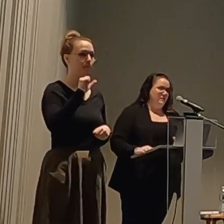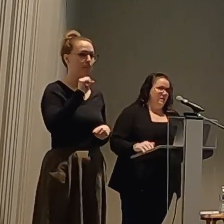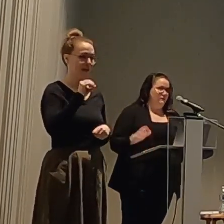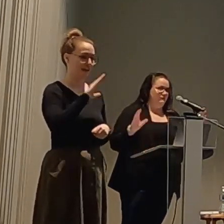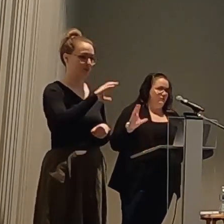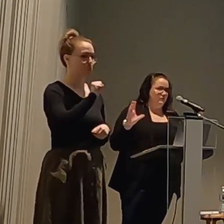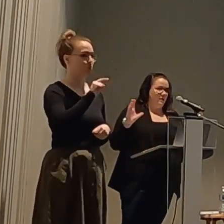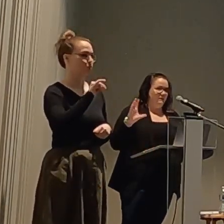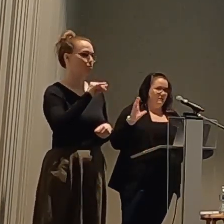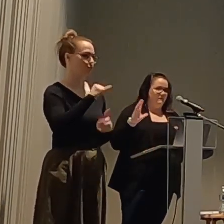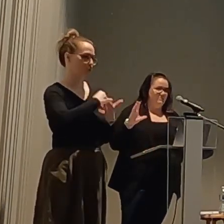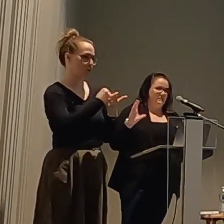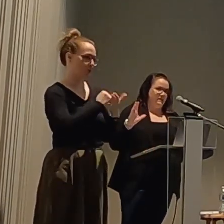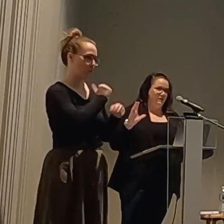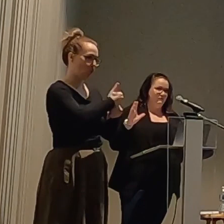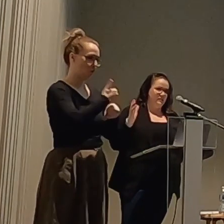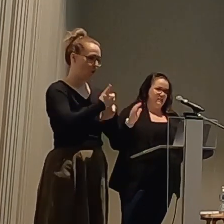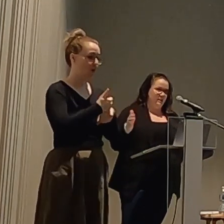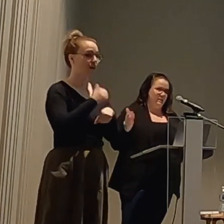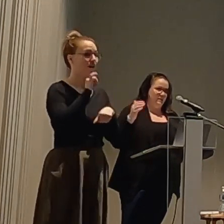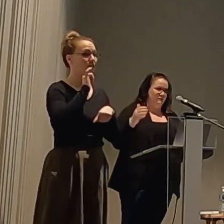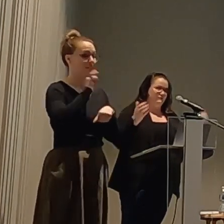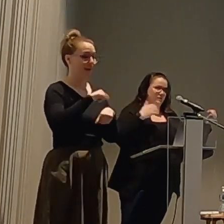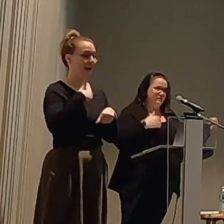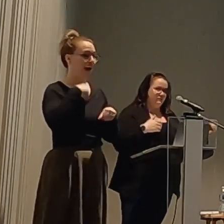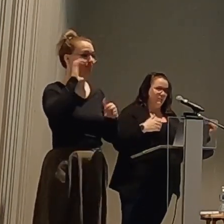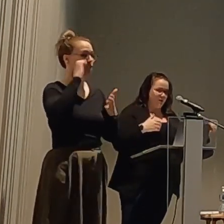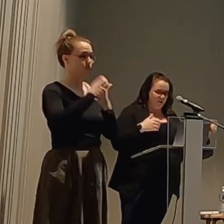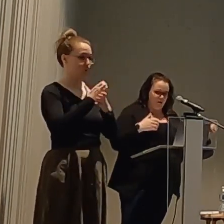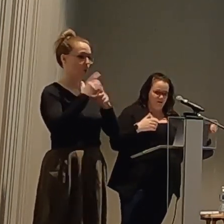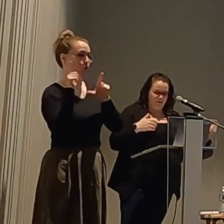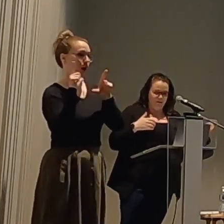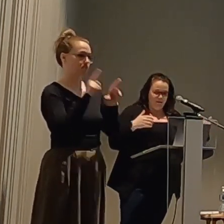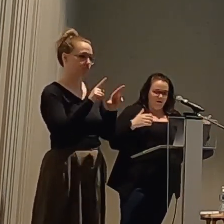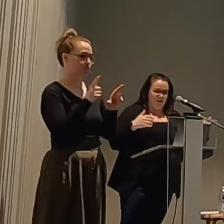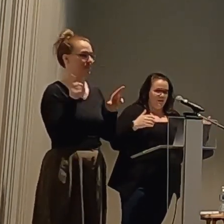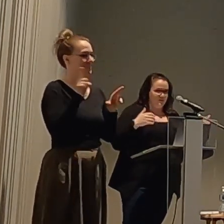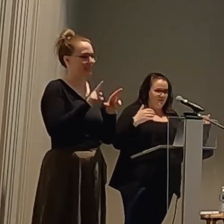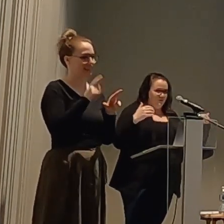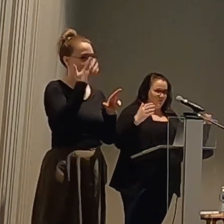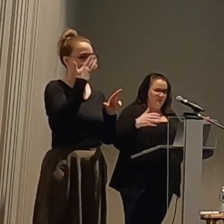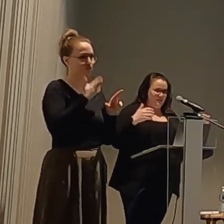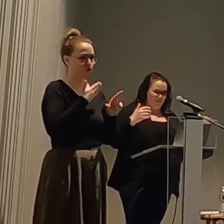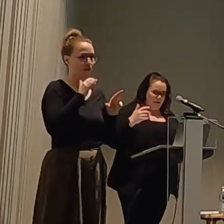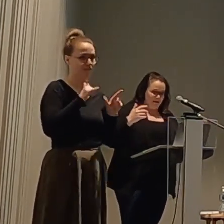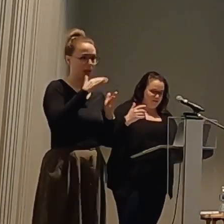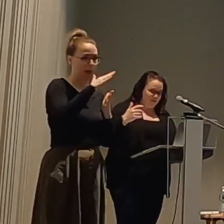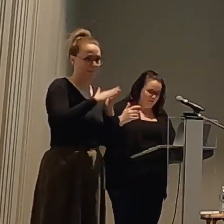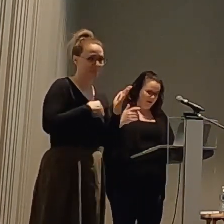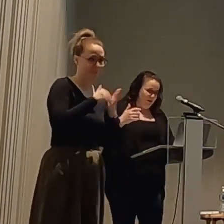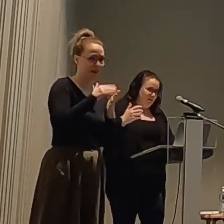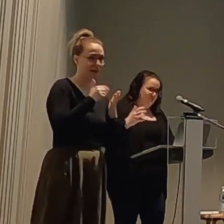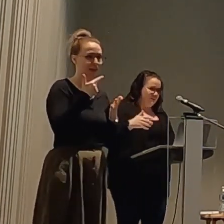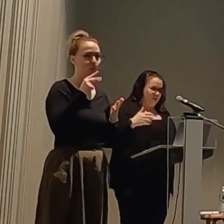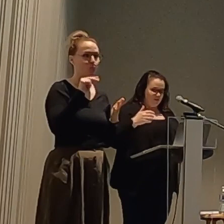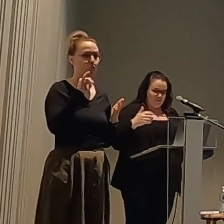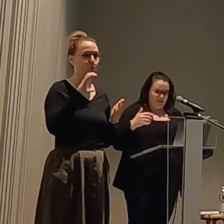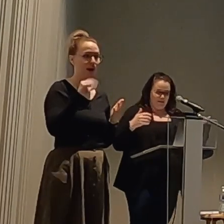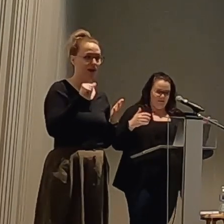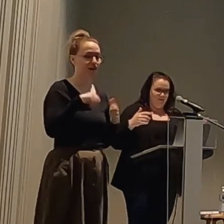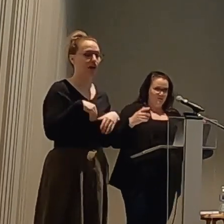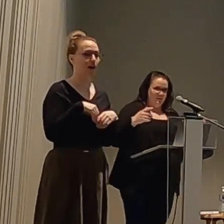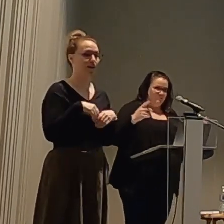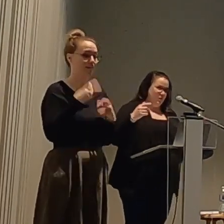his studio he had a photograph of himself standing in front of Guernica. And according to Picasso, the